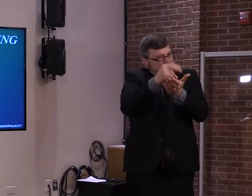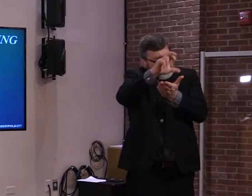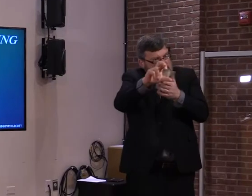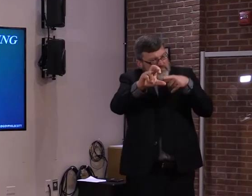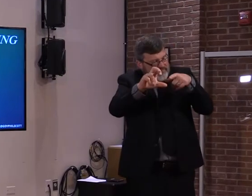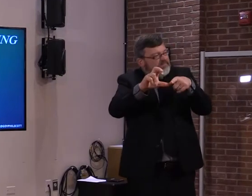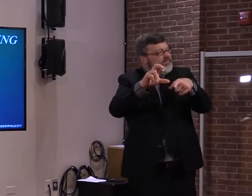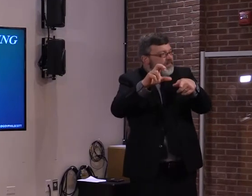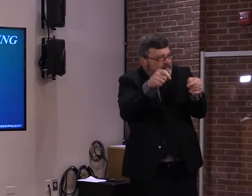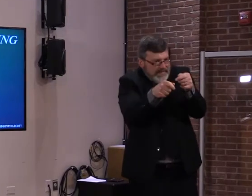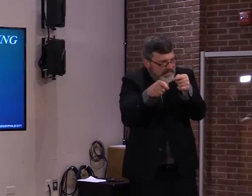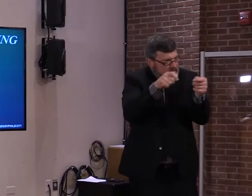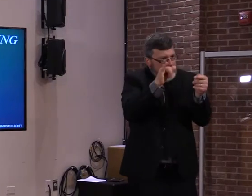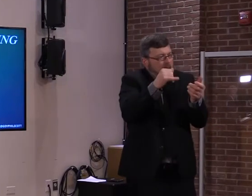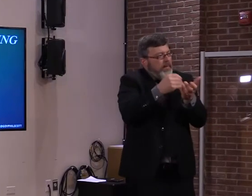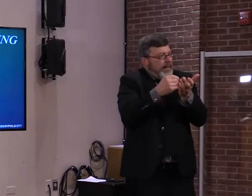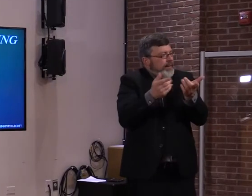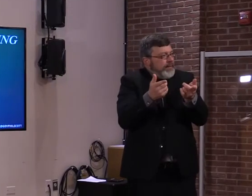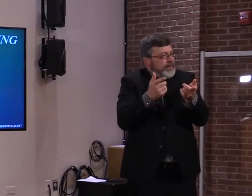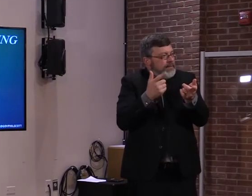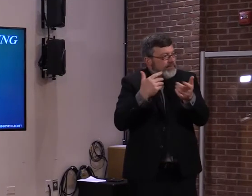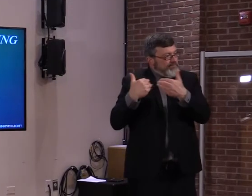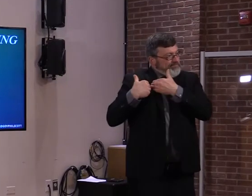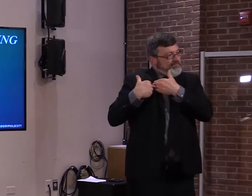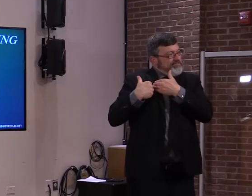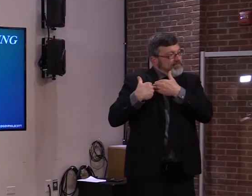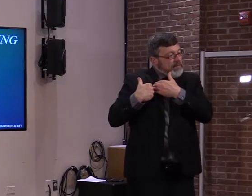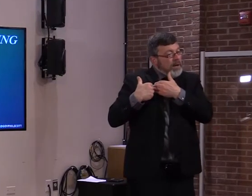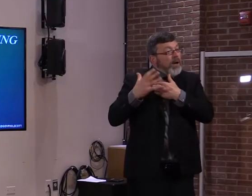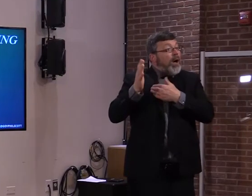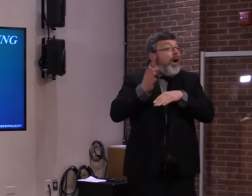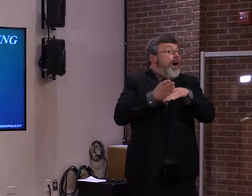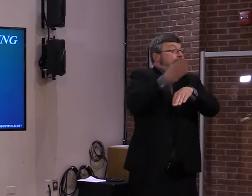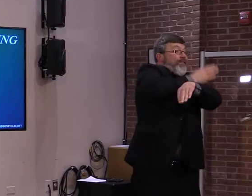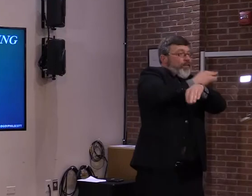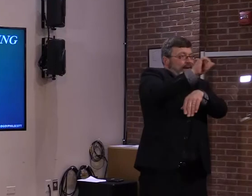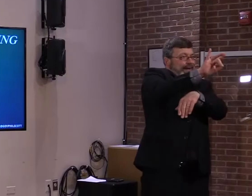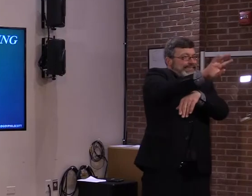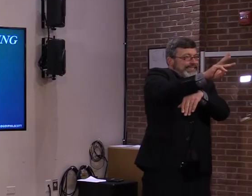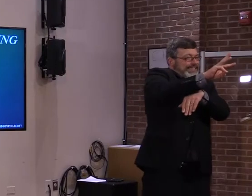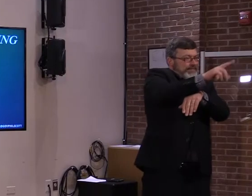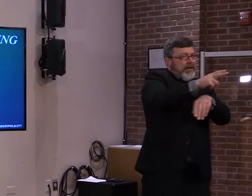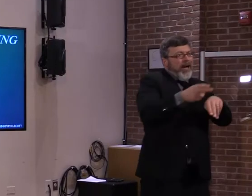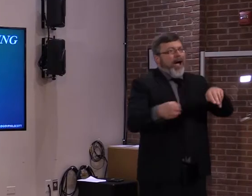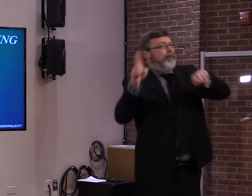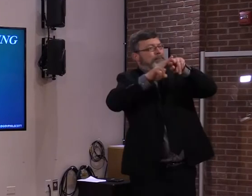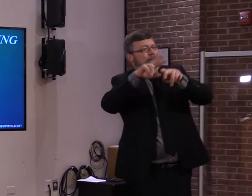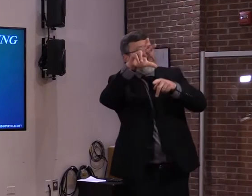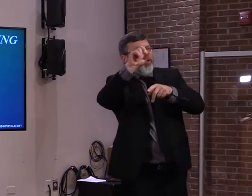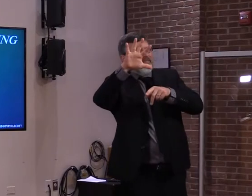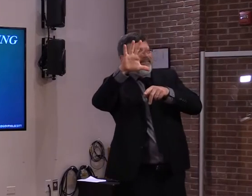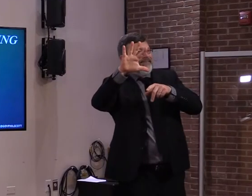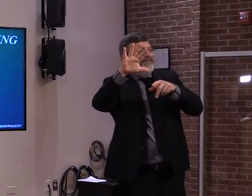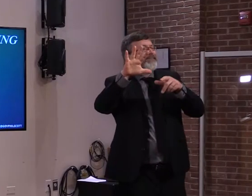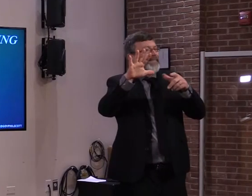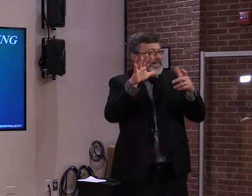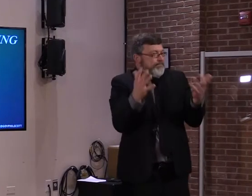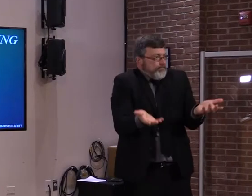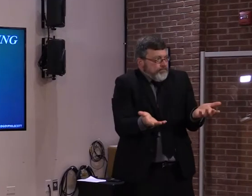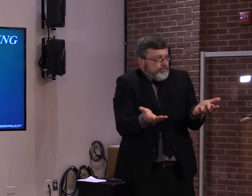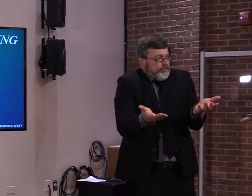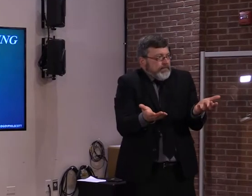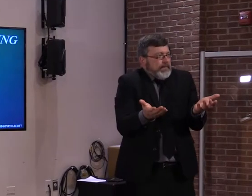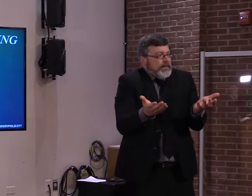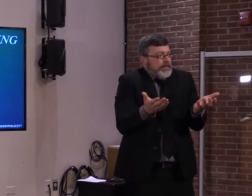from 86 to 300, from 82 million to 305 million from 2017 to